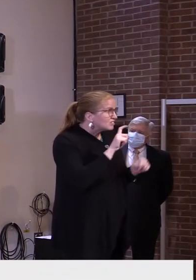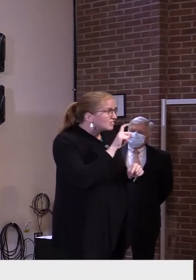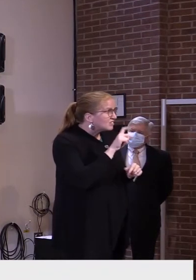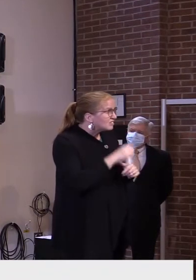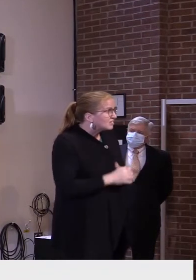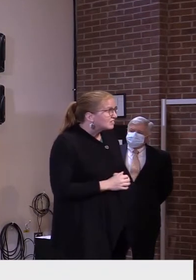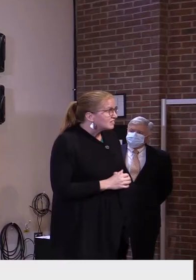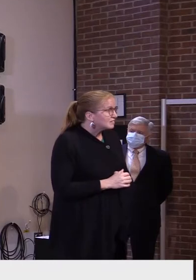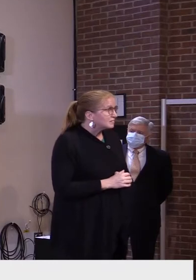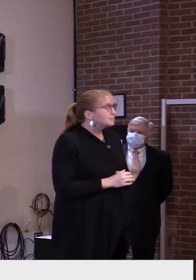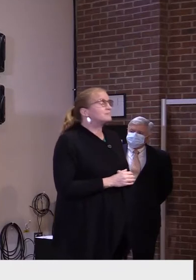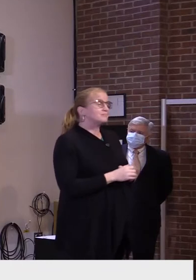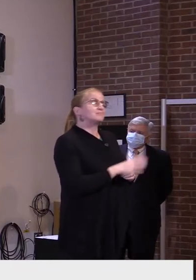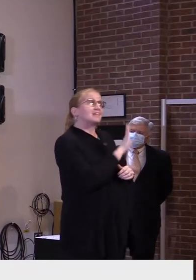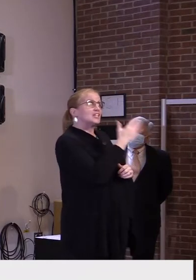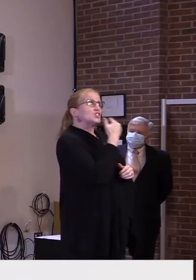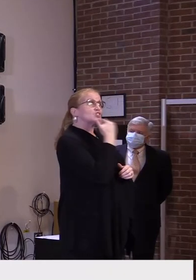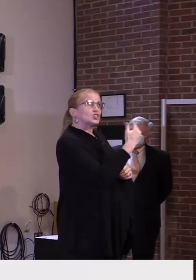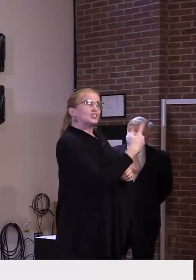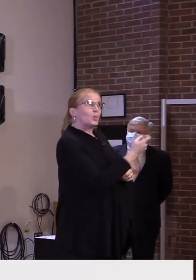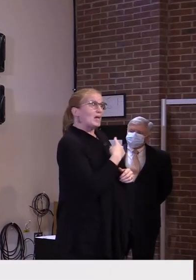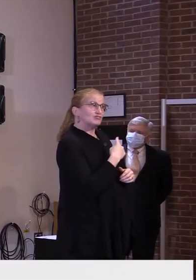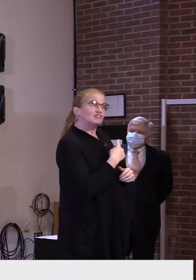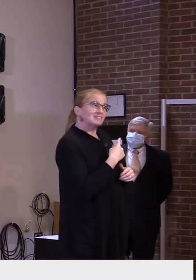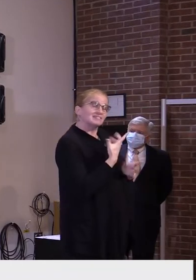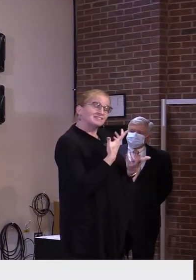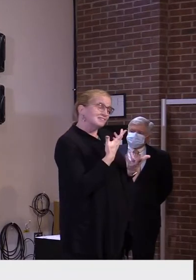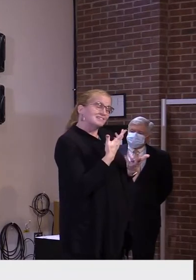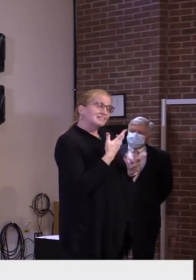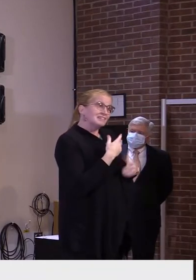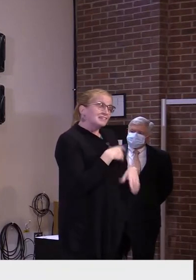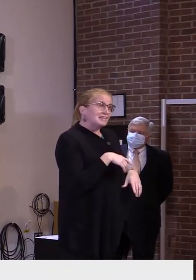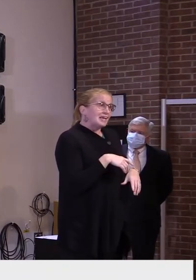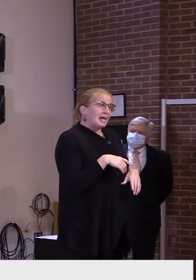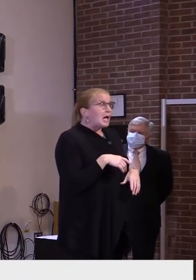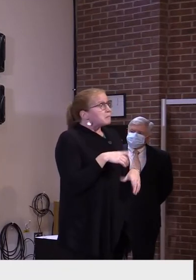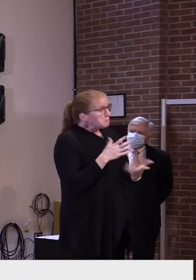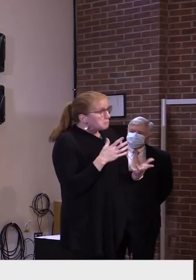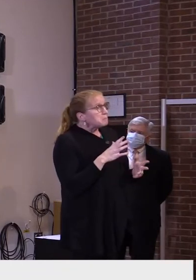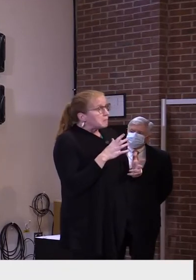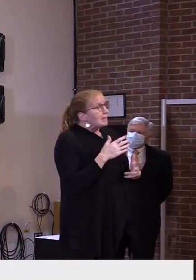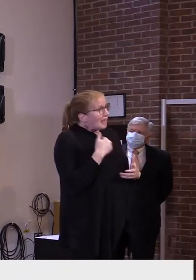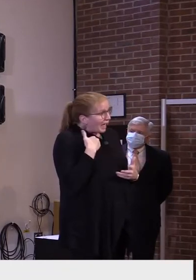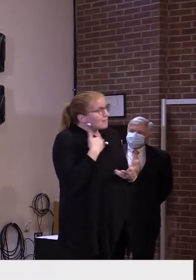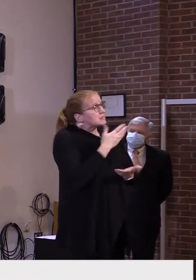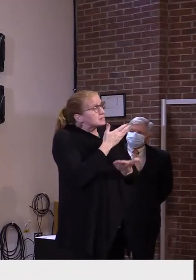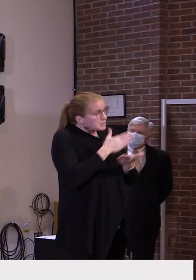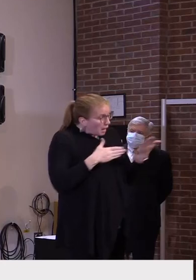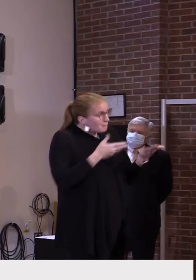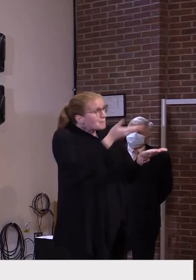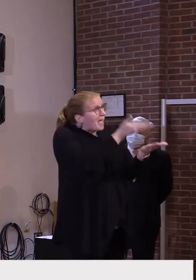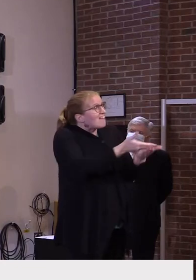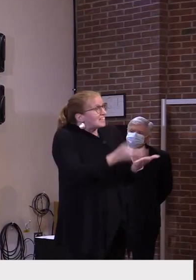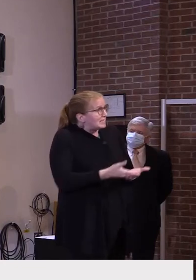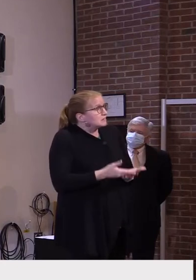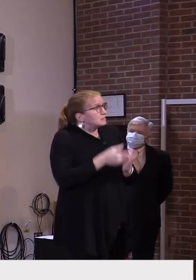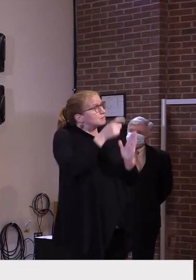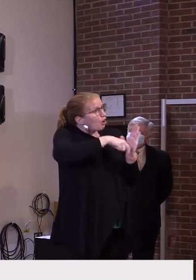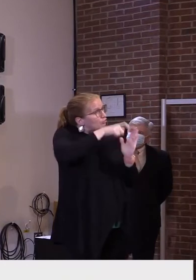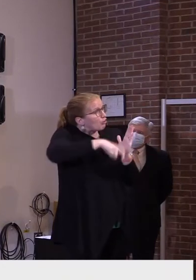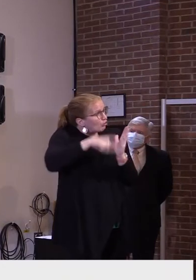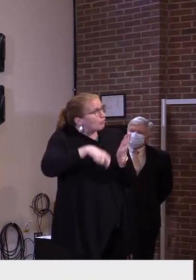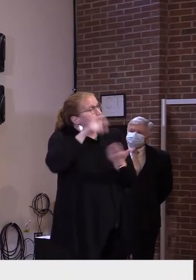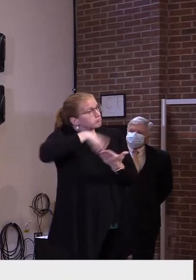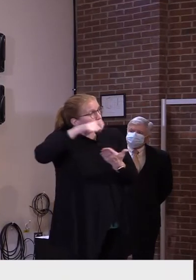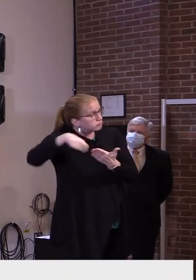no, actually, that's a great question, and it's a fair question. And there's actually evidence in the literature to show that even that,